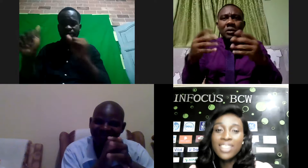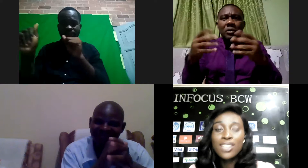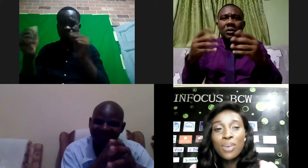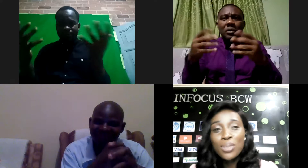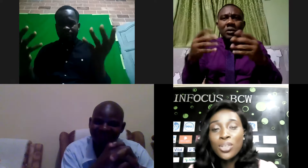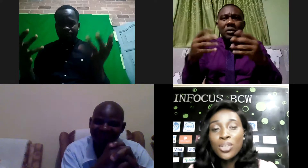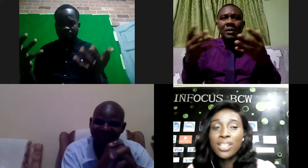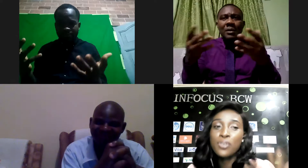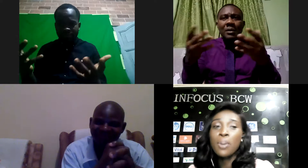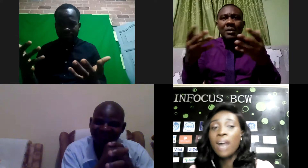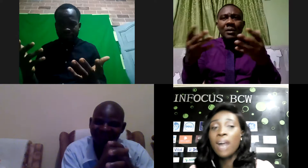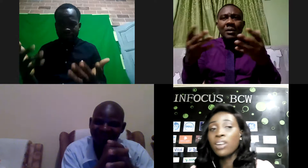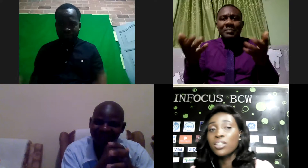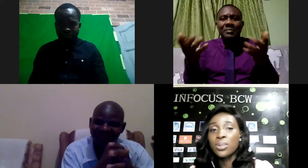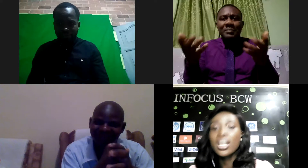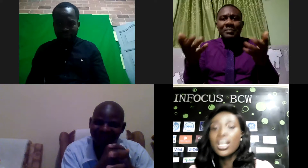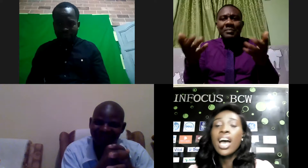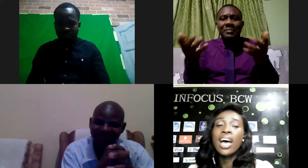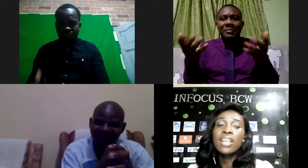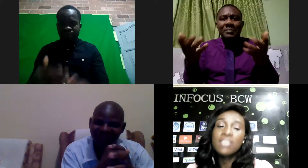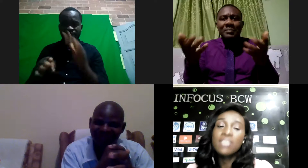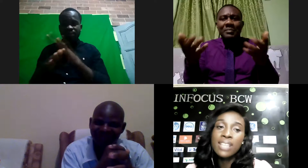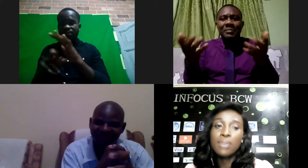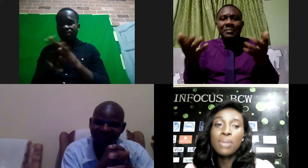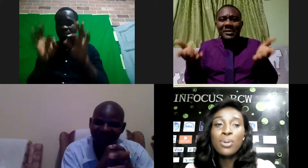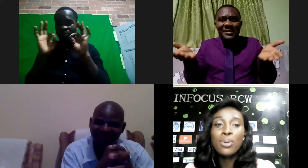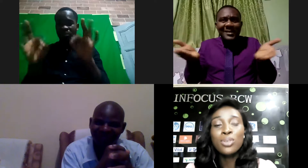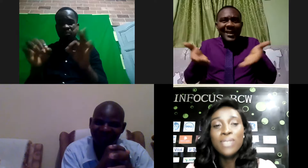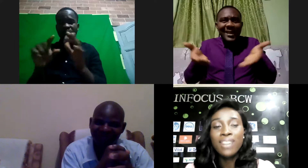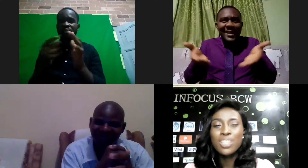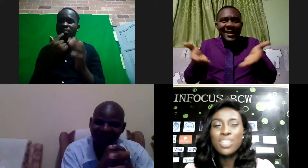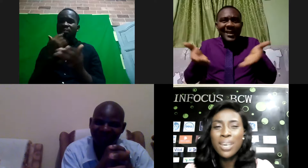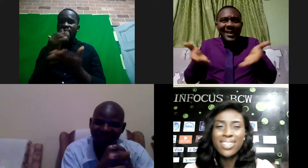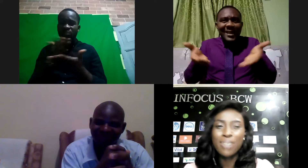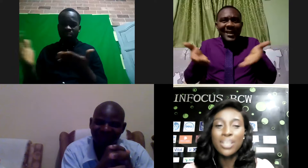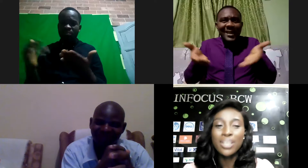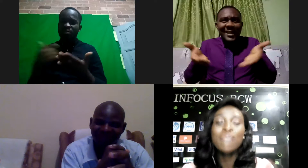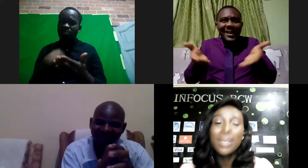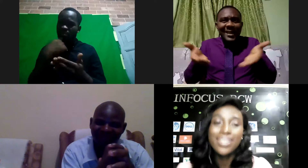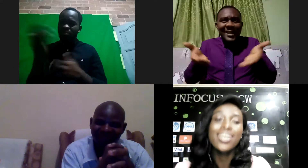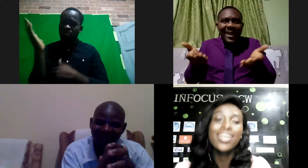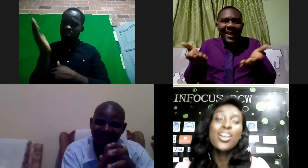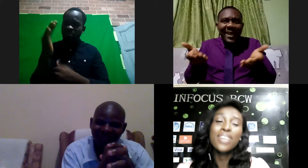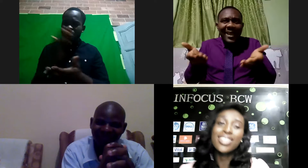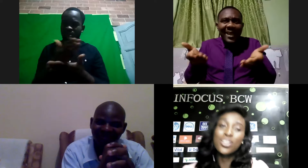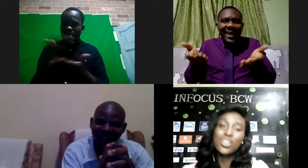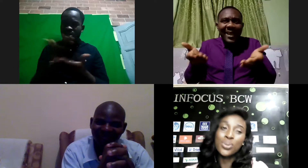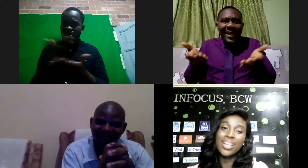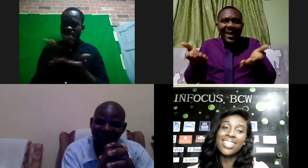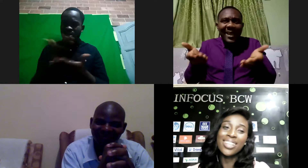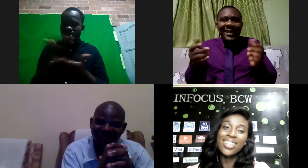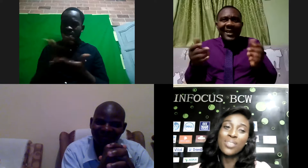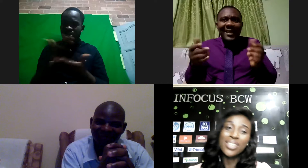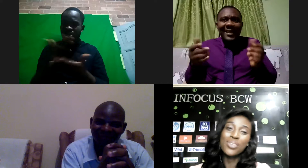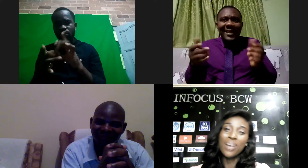can just unmute yourself if your background is good and say something. Maybe you want to tell the speakers something in person. You can just do that